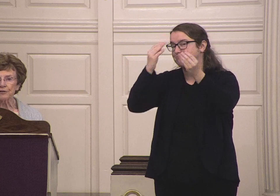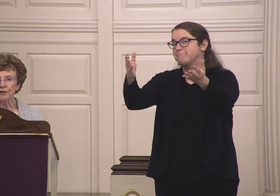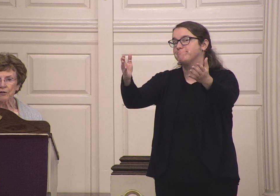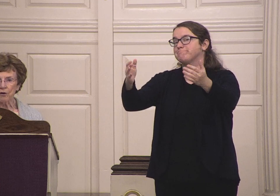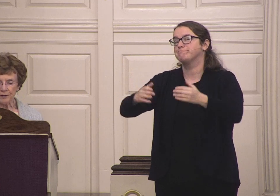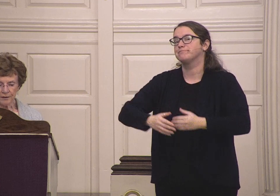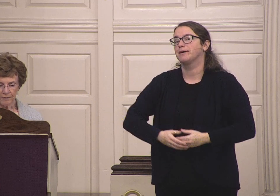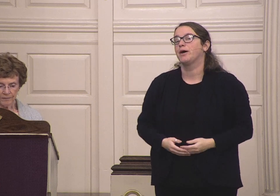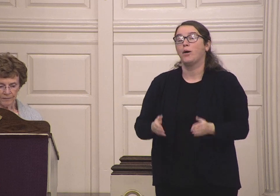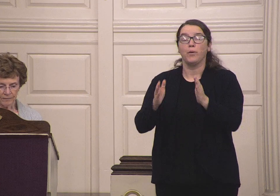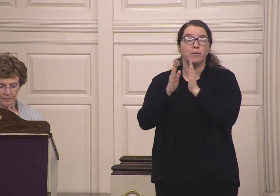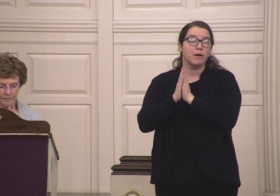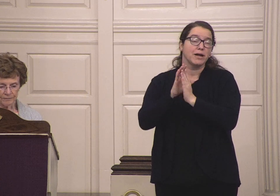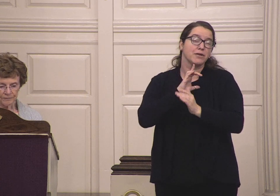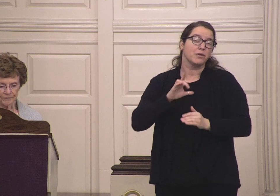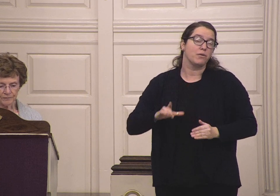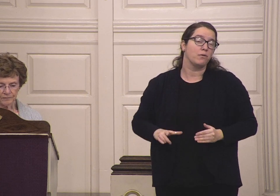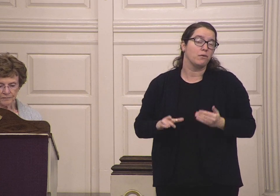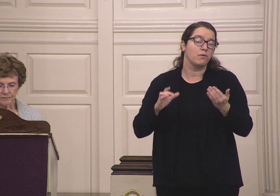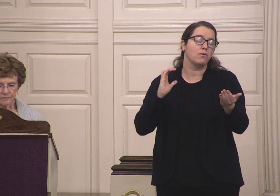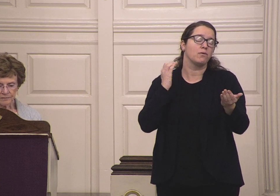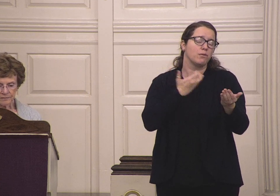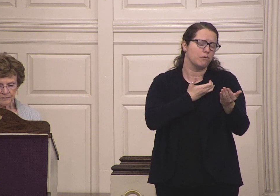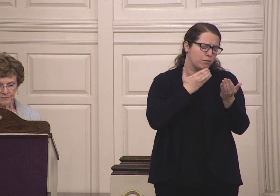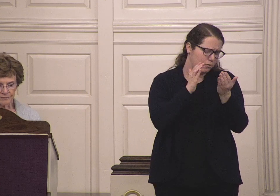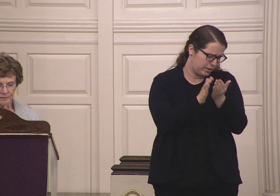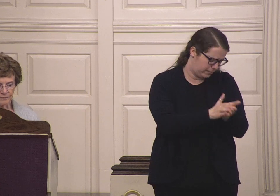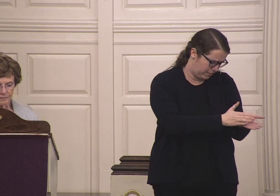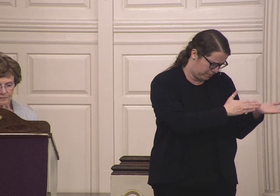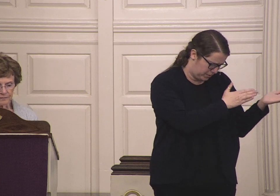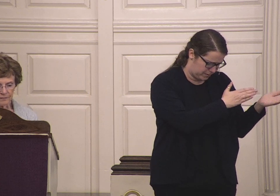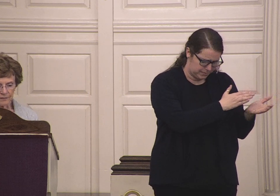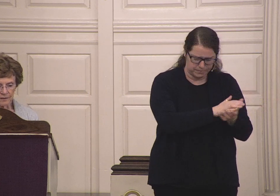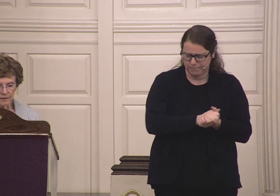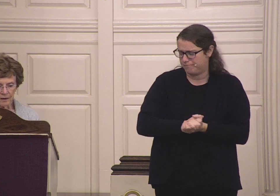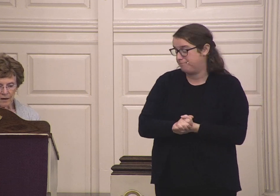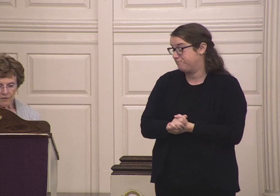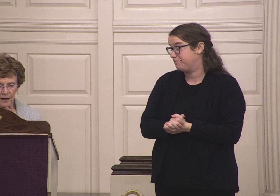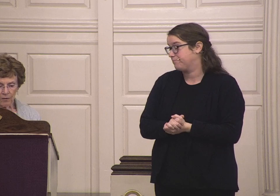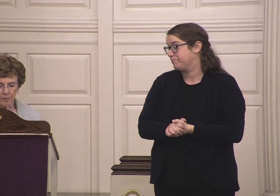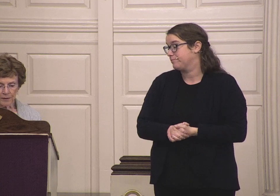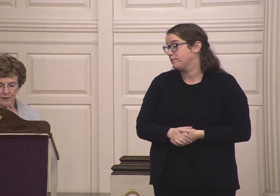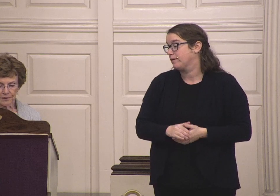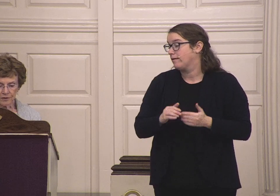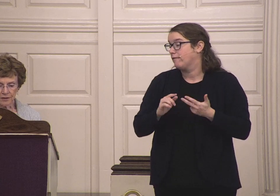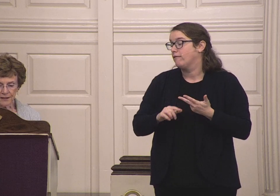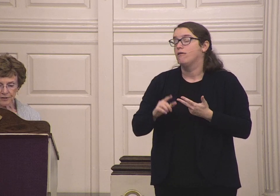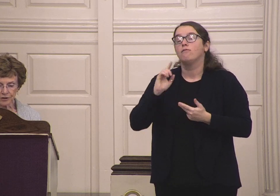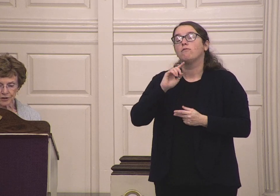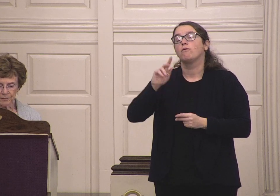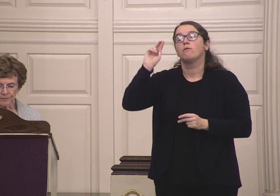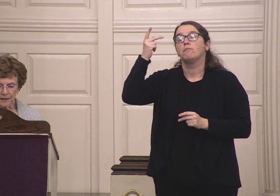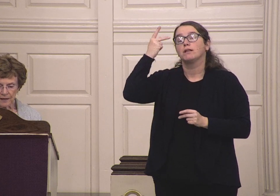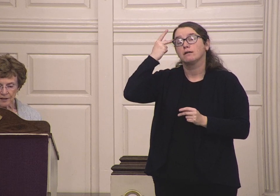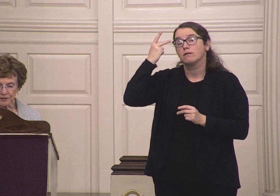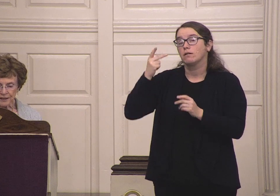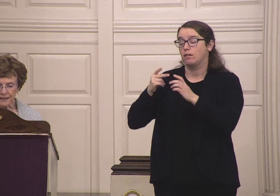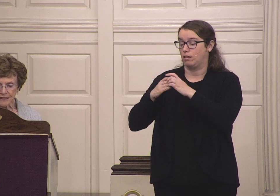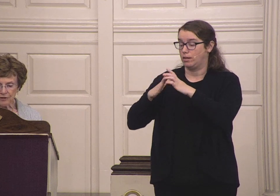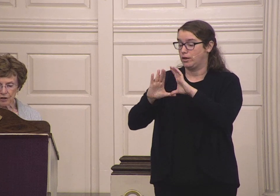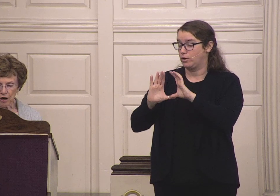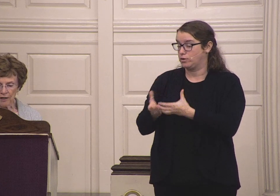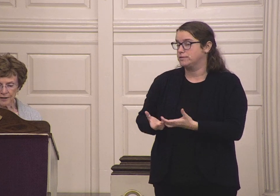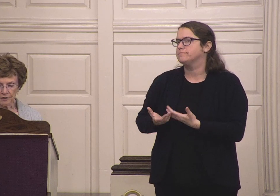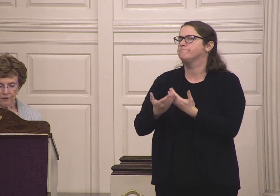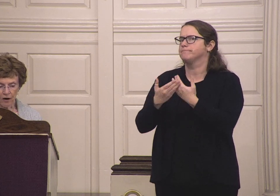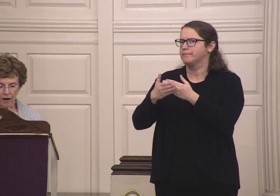We pray to the Lord. For our political leaders, that they